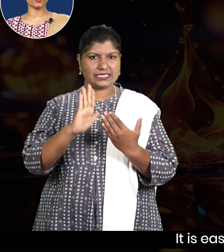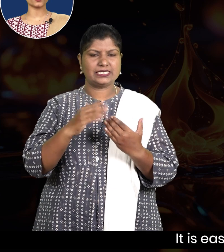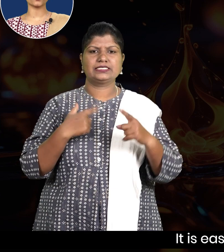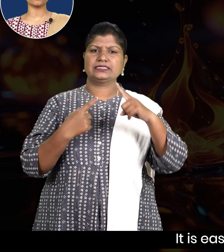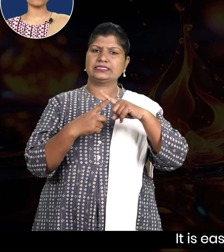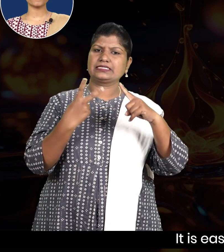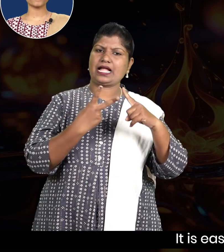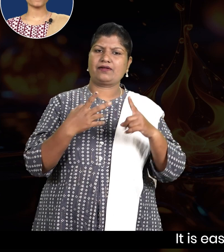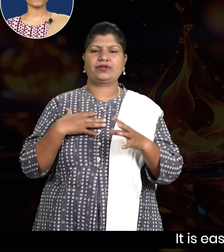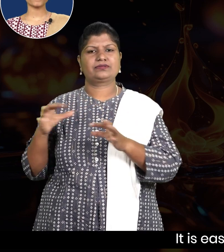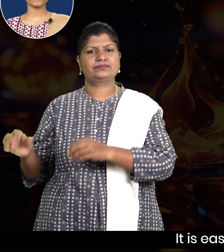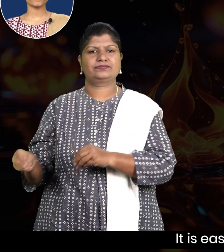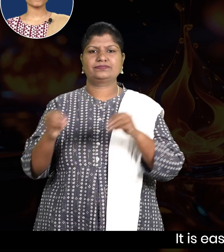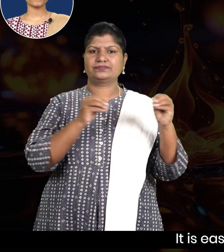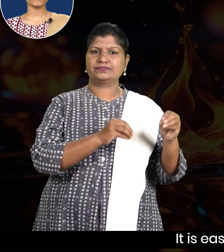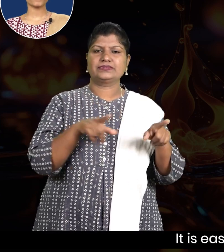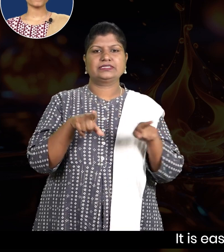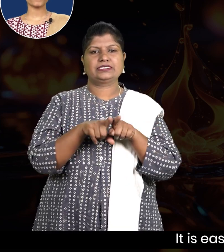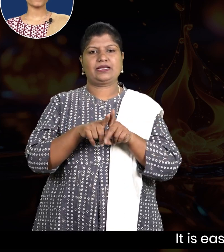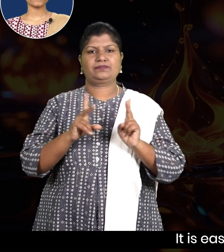transport also.